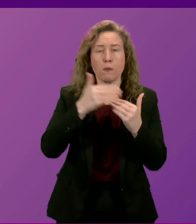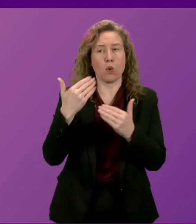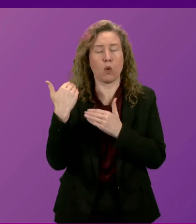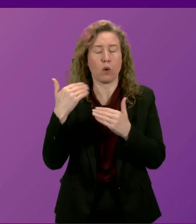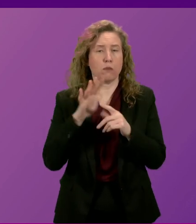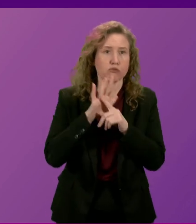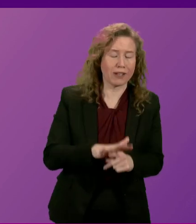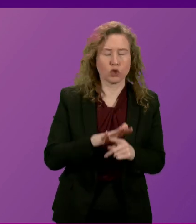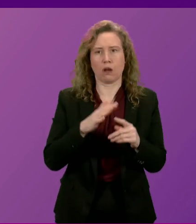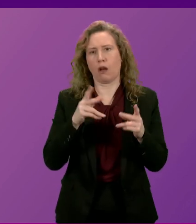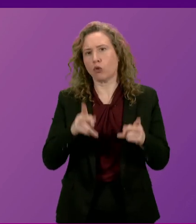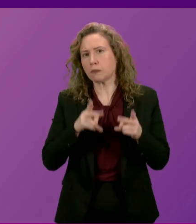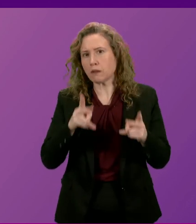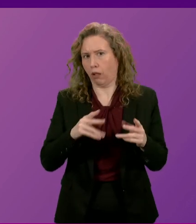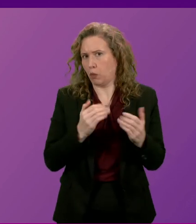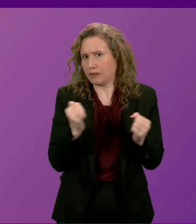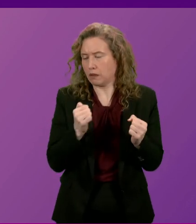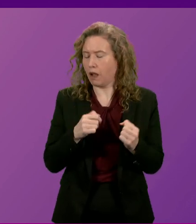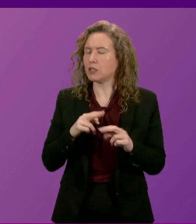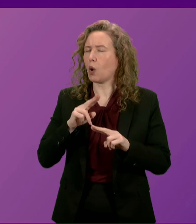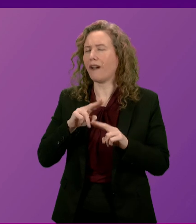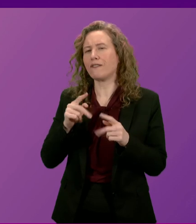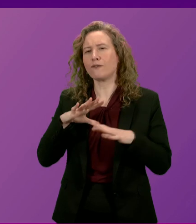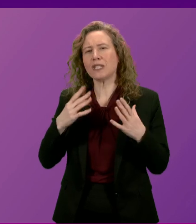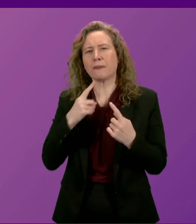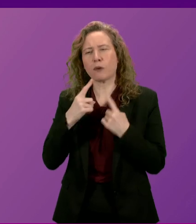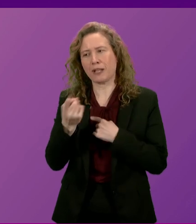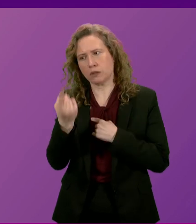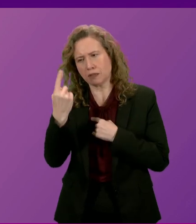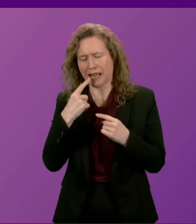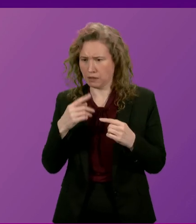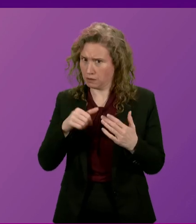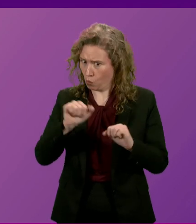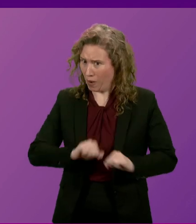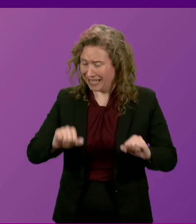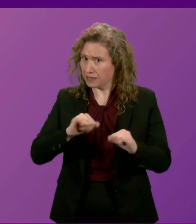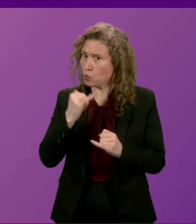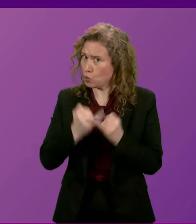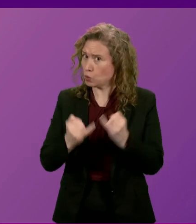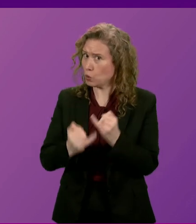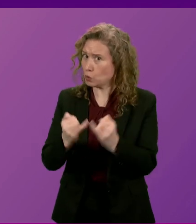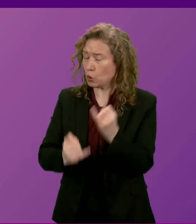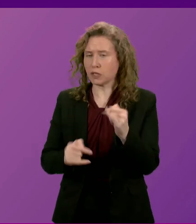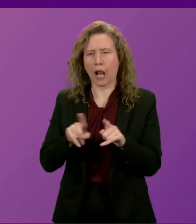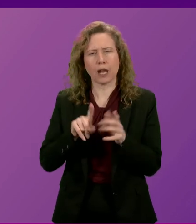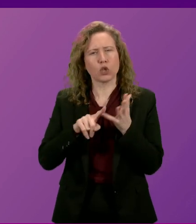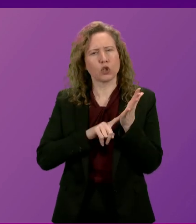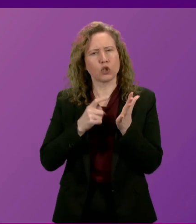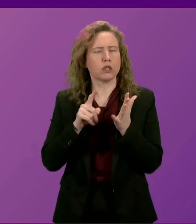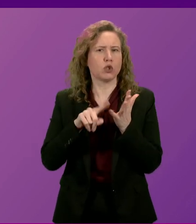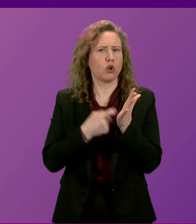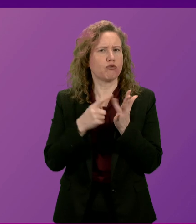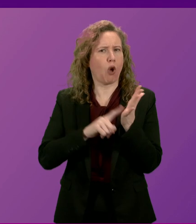by FOI has revealed shockingly long waits for treatment, including an ongoing wait for urology treatment since